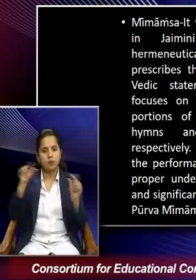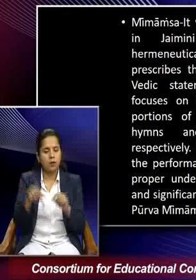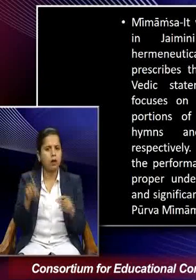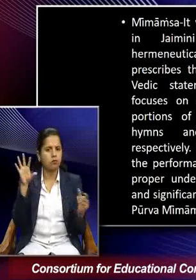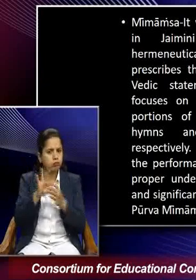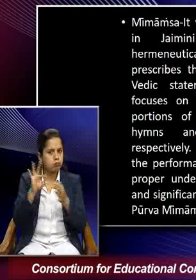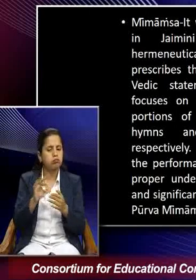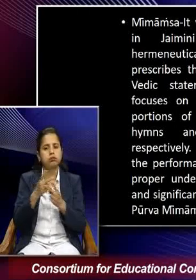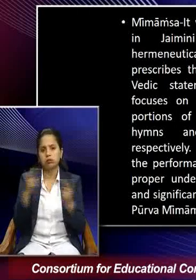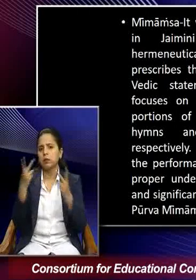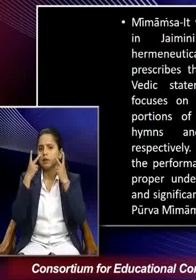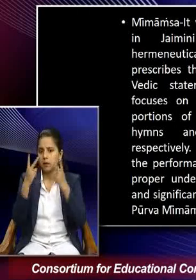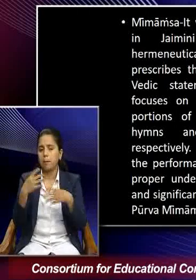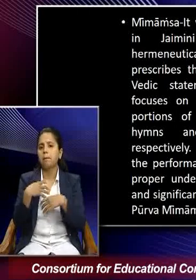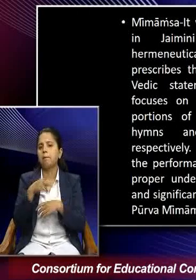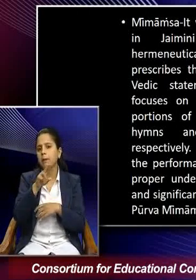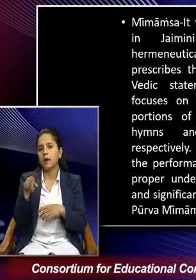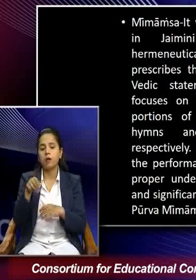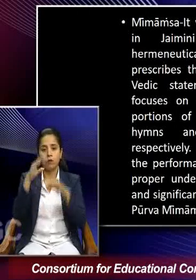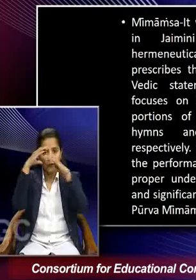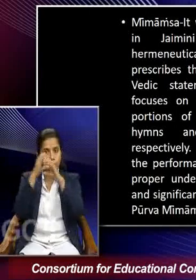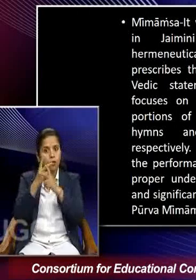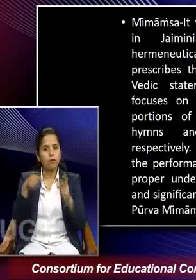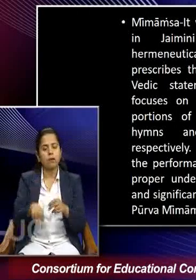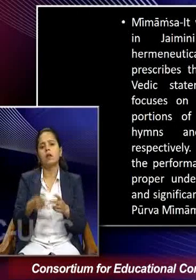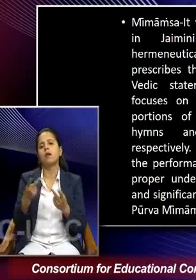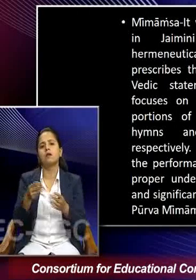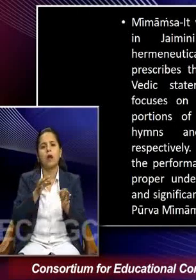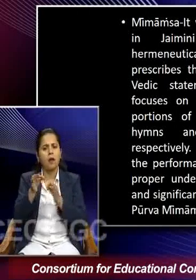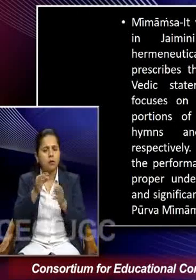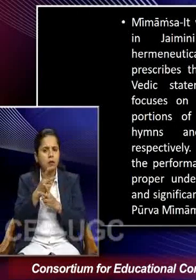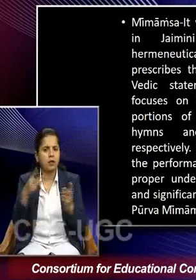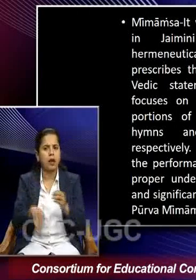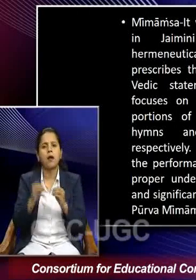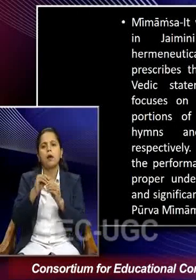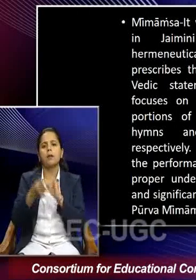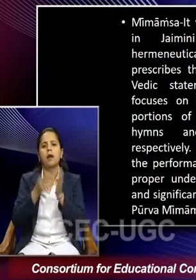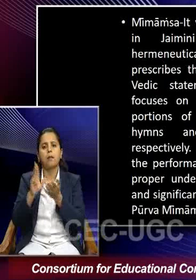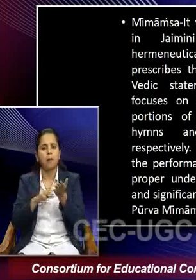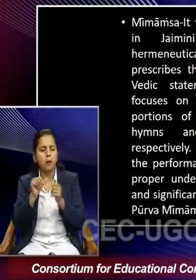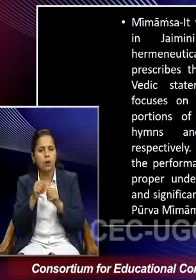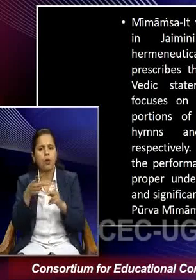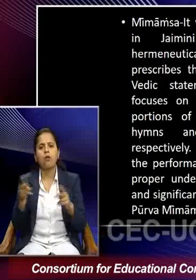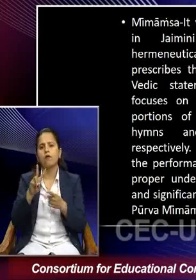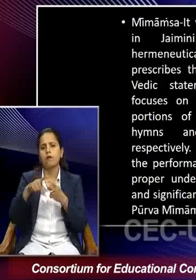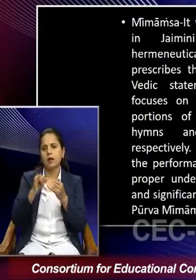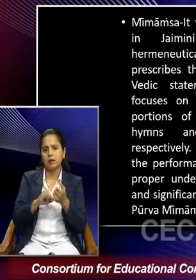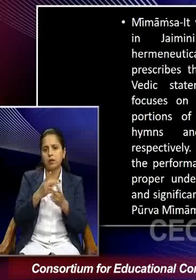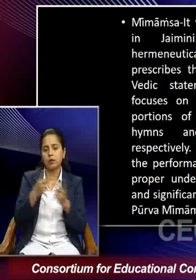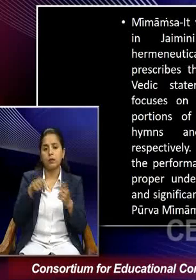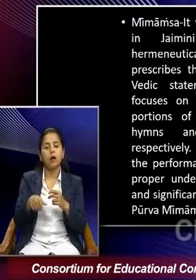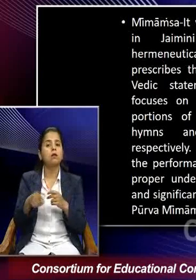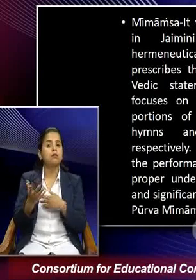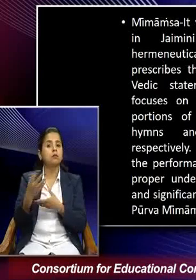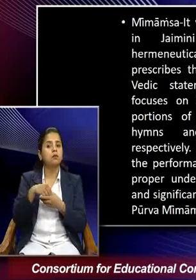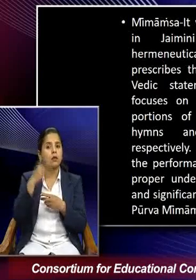injunctions. It focuses on mantras and brahmanas portion of the Vedas, which